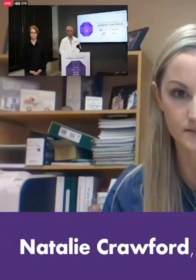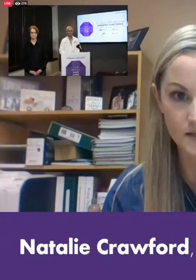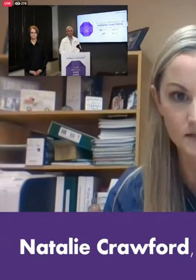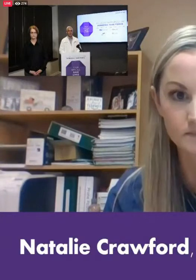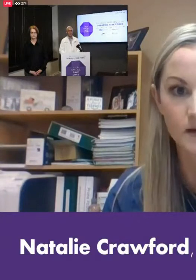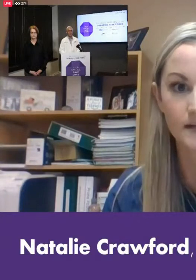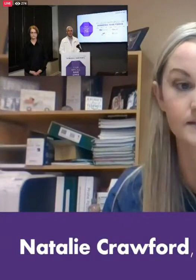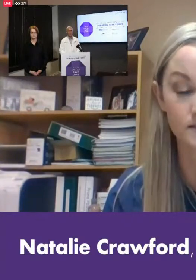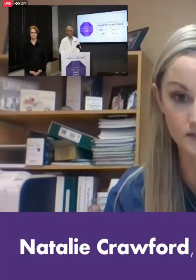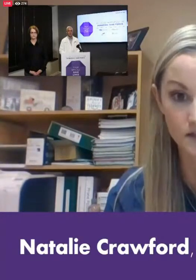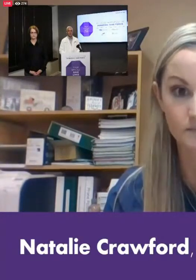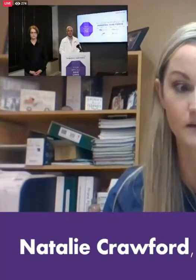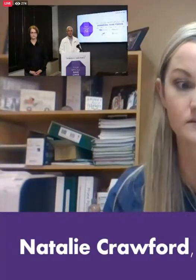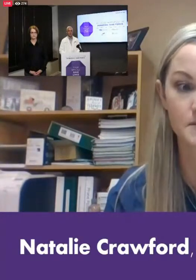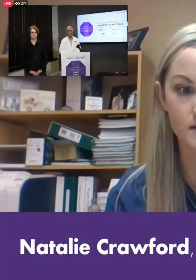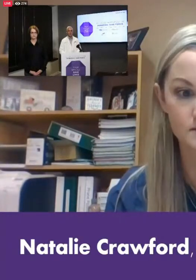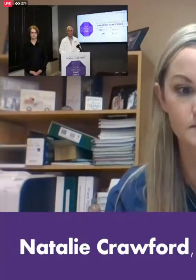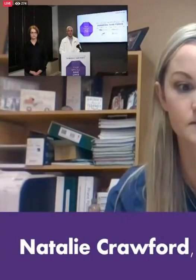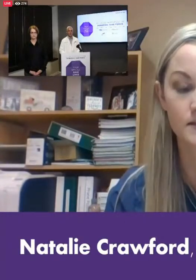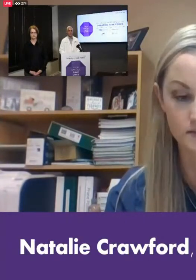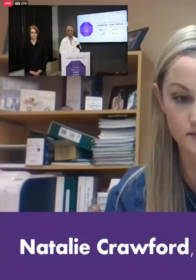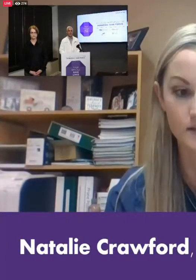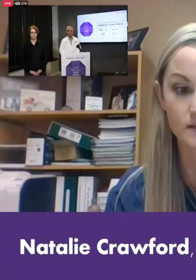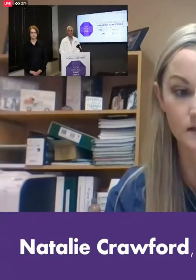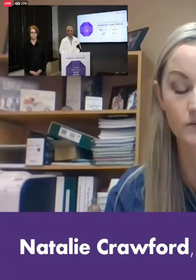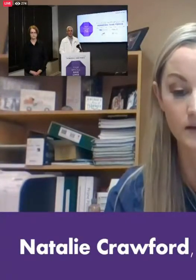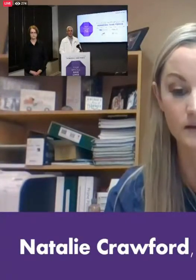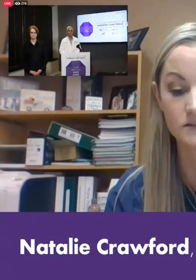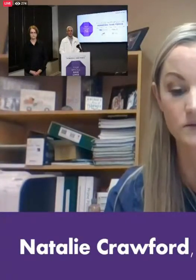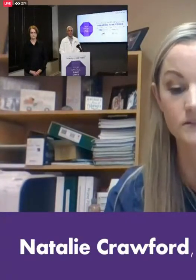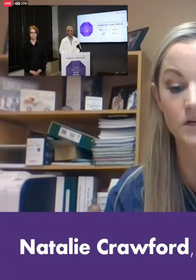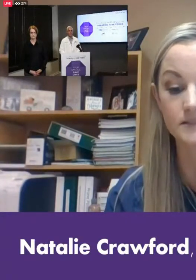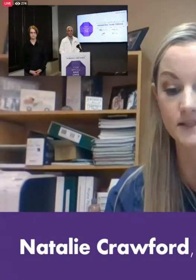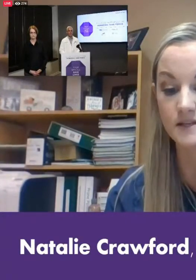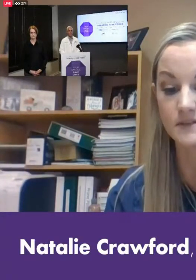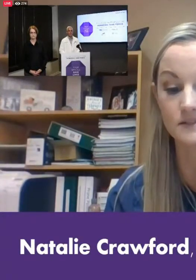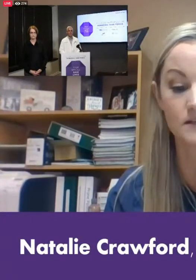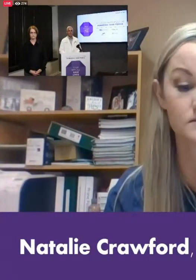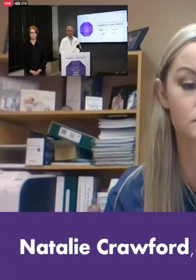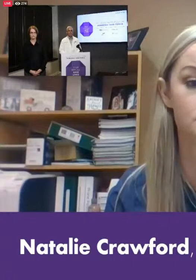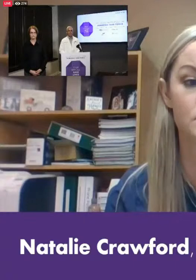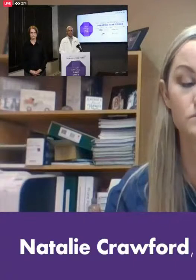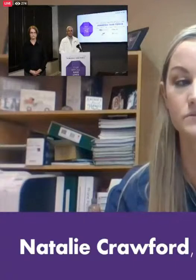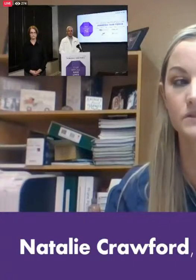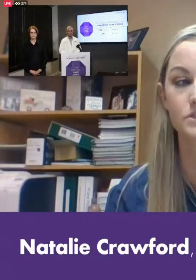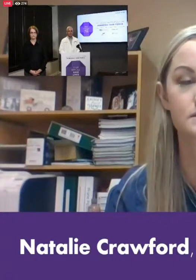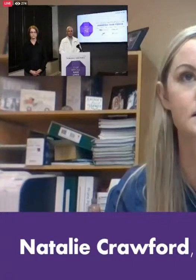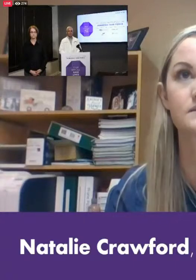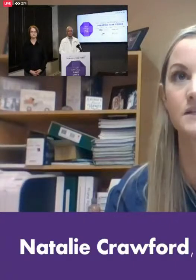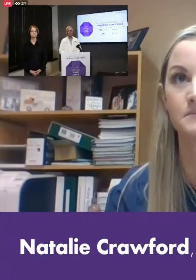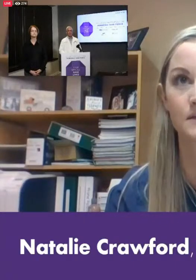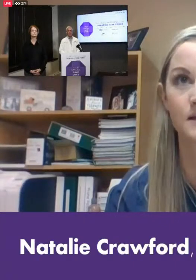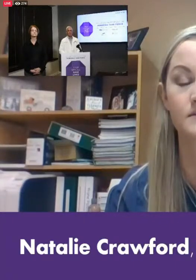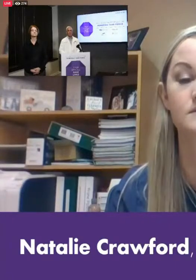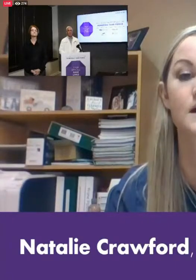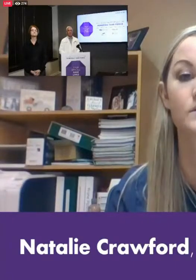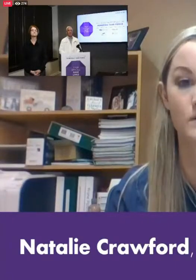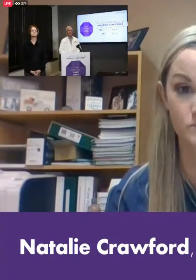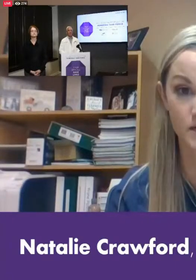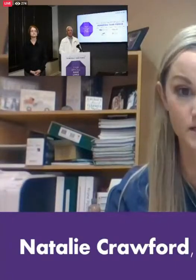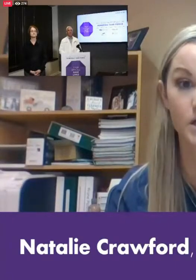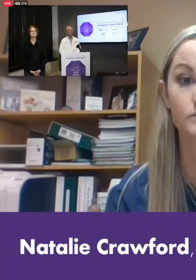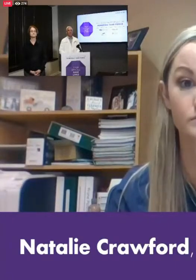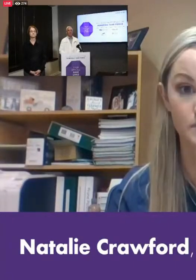I want to see him. I need to see him. That is my husband. I said, okay. So I talked to him. He says, no, she's not seeing me like